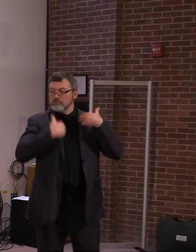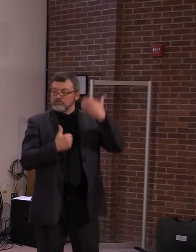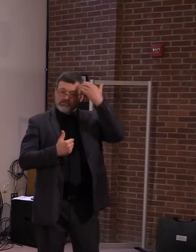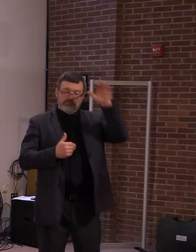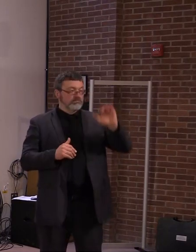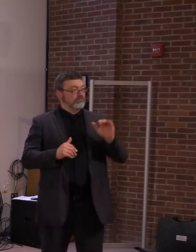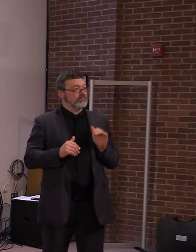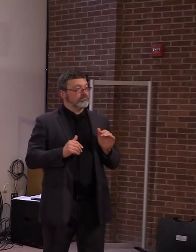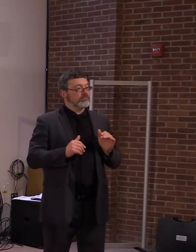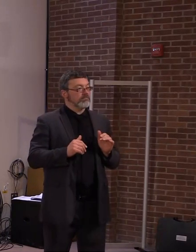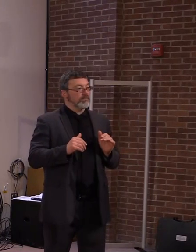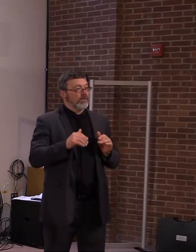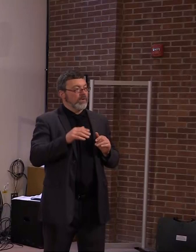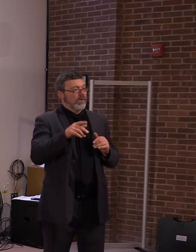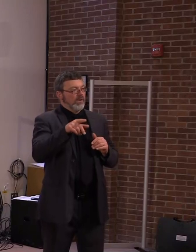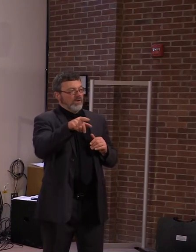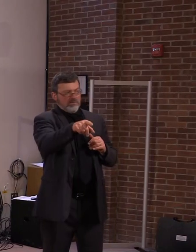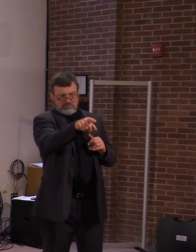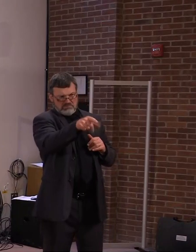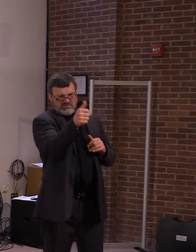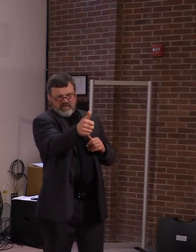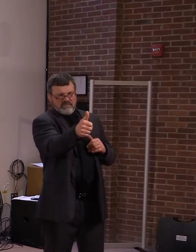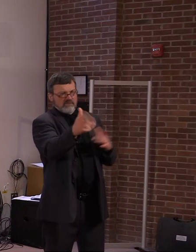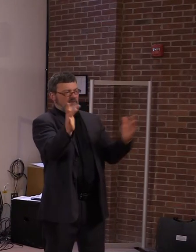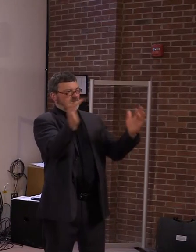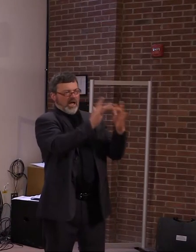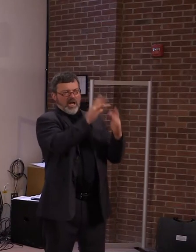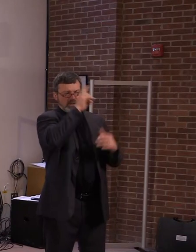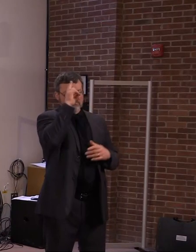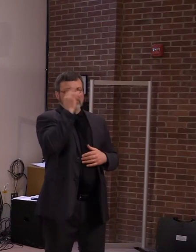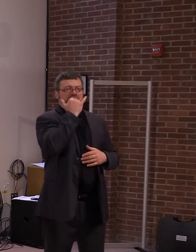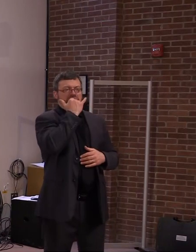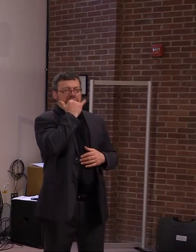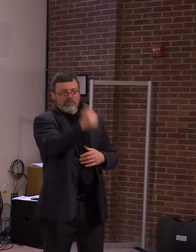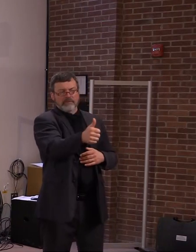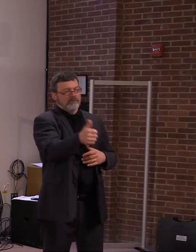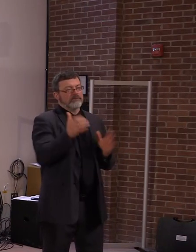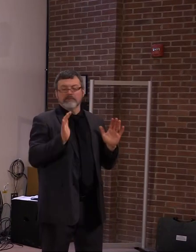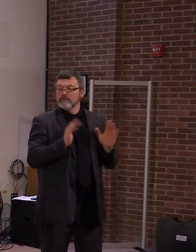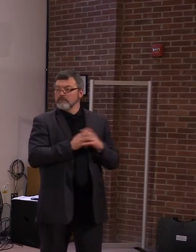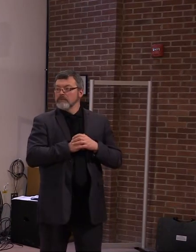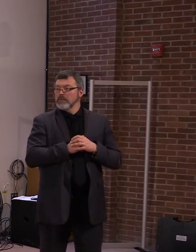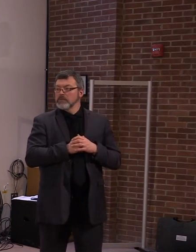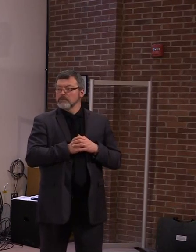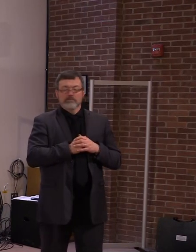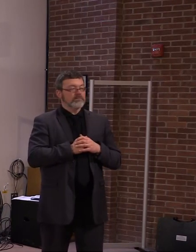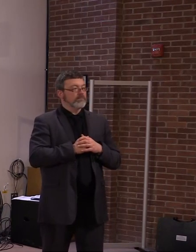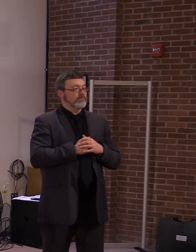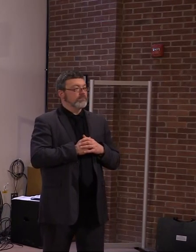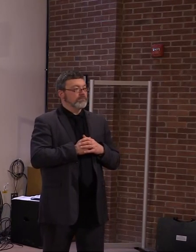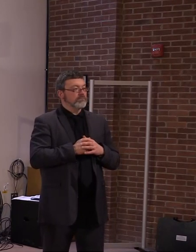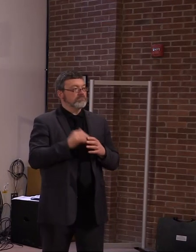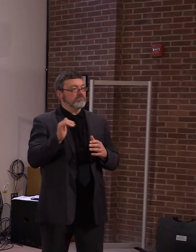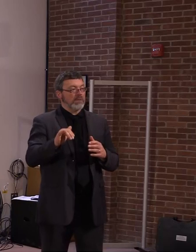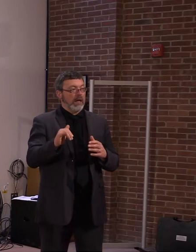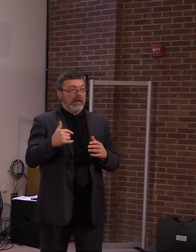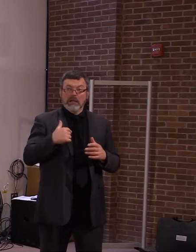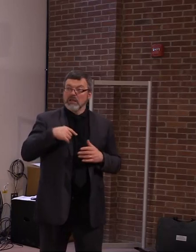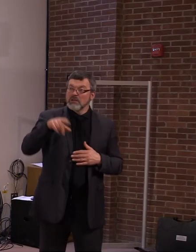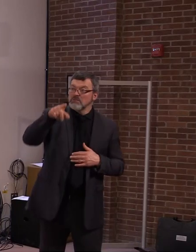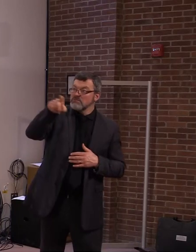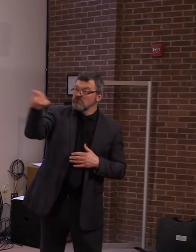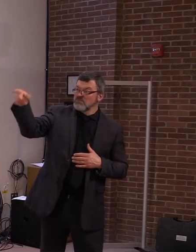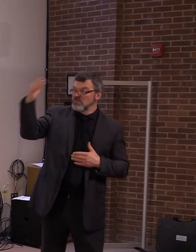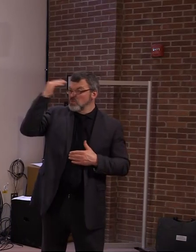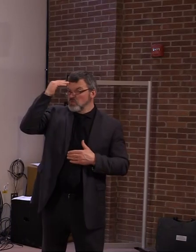hospitals in particular and ask them, Dr. Levine, unless you have any other information, but we have not been tracking that